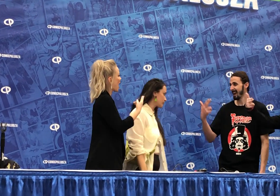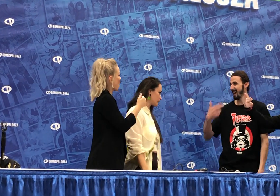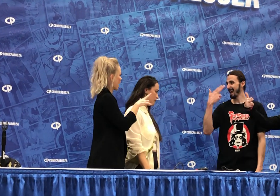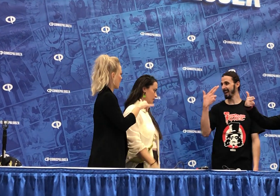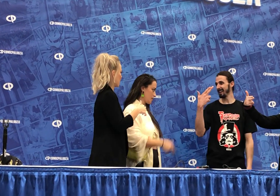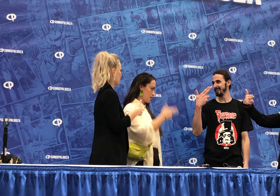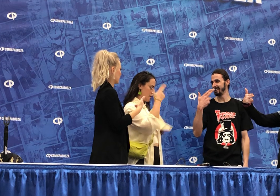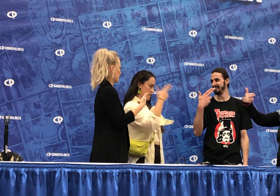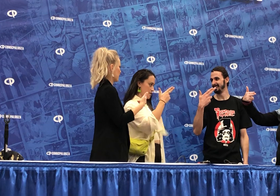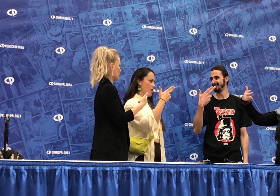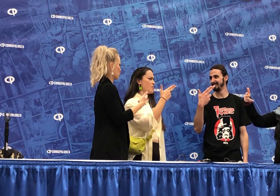Harry, like this.